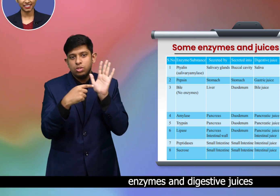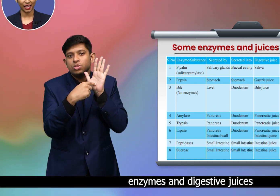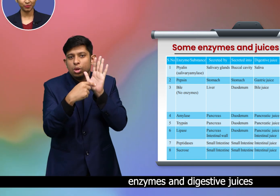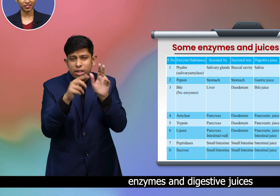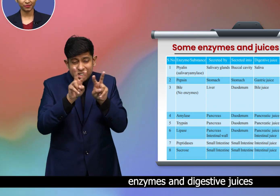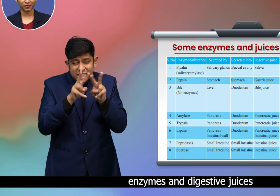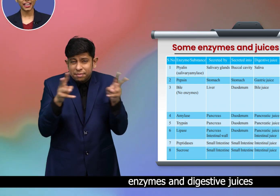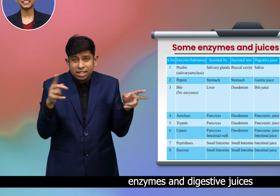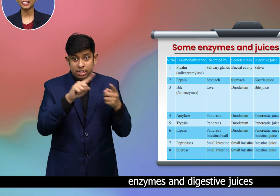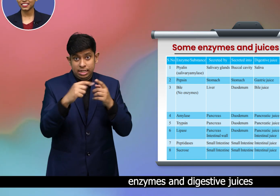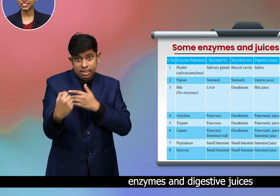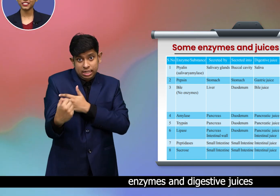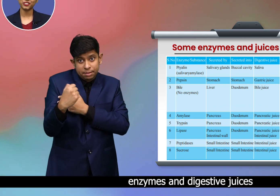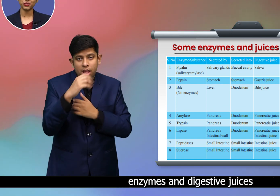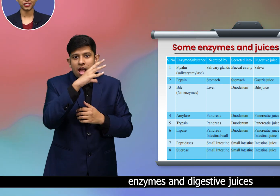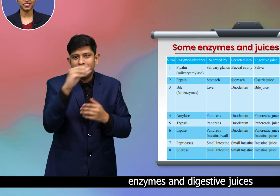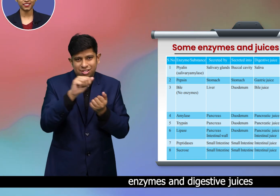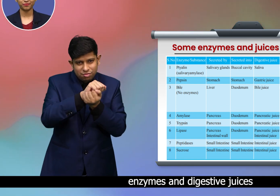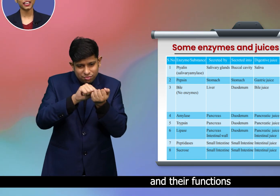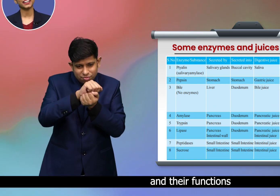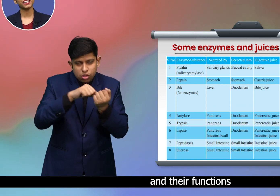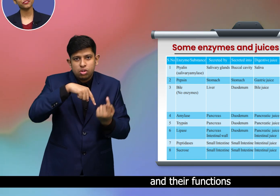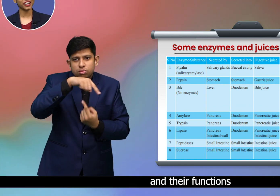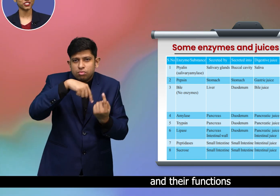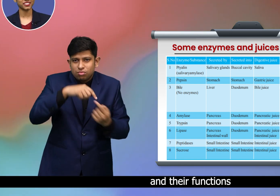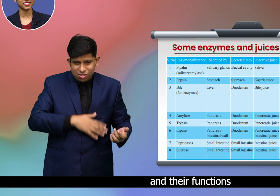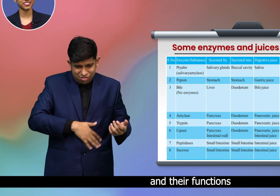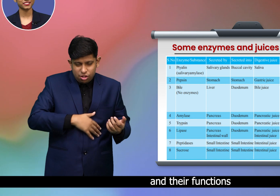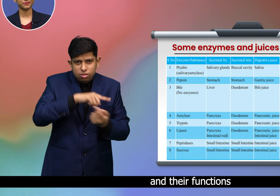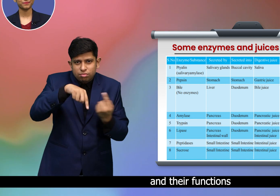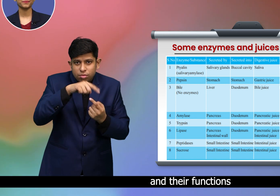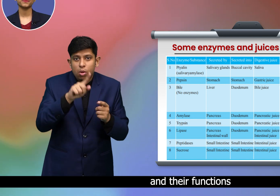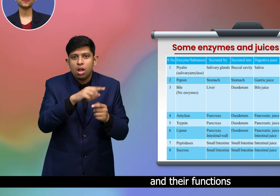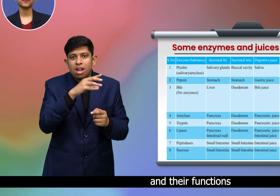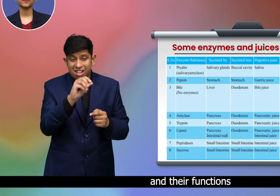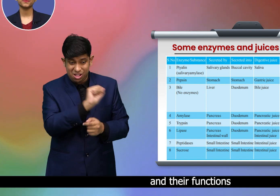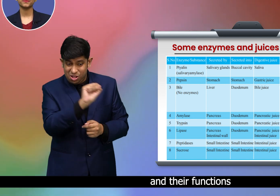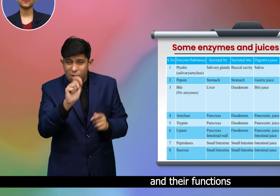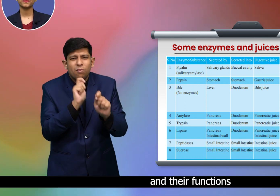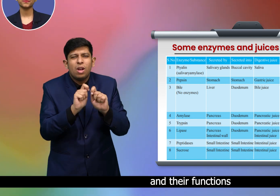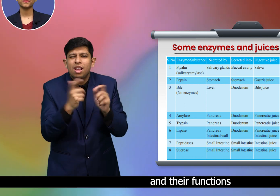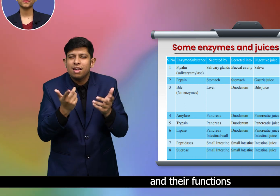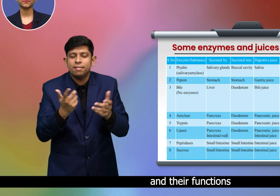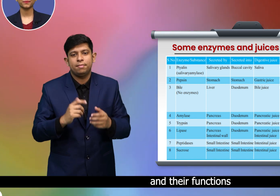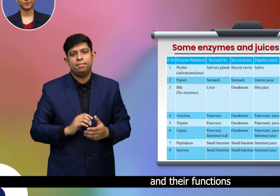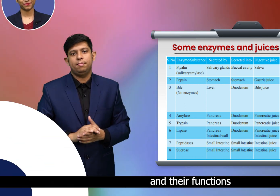different enzymes and digestive juices and their functions.